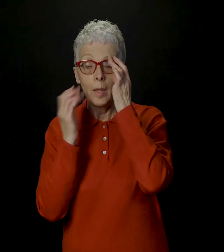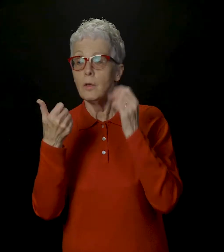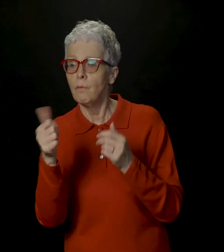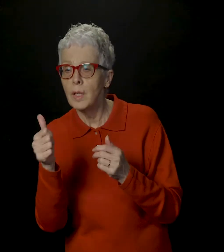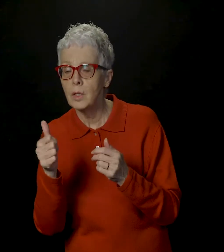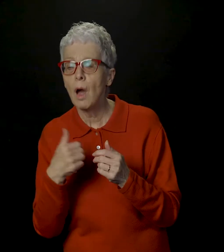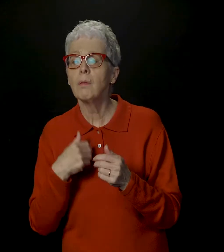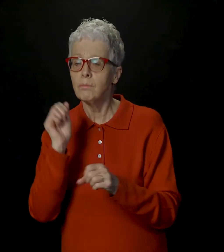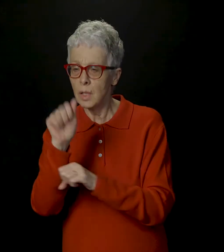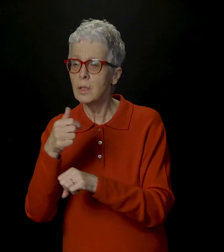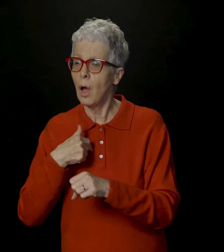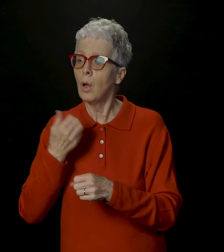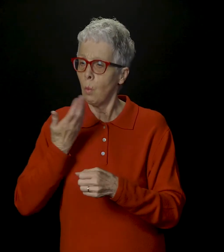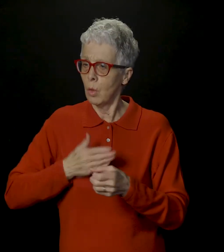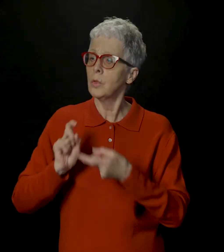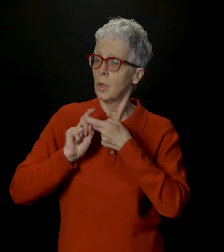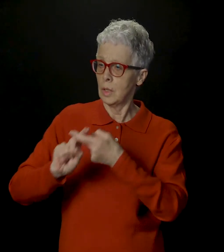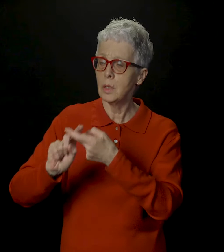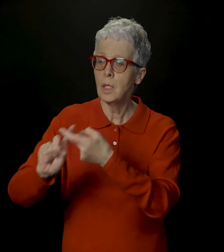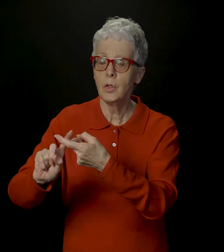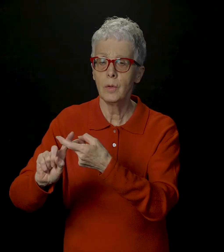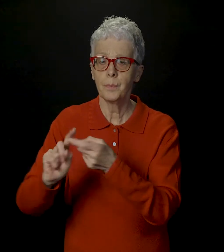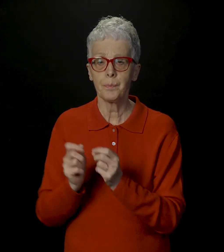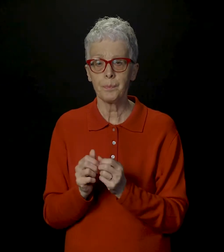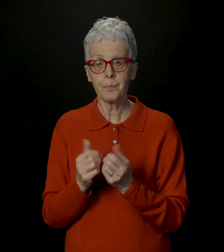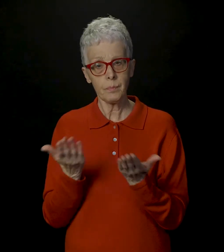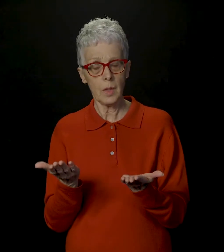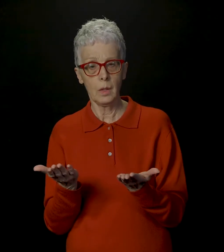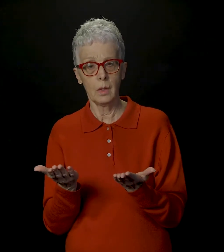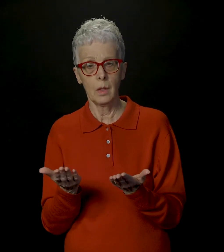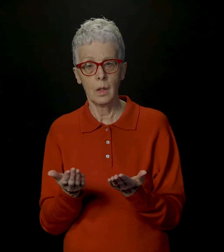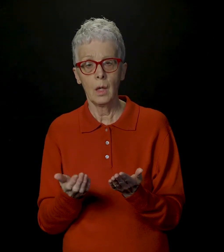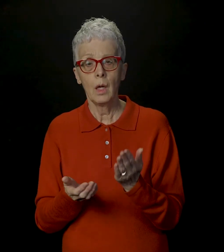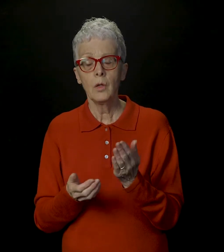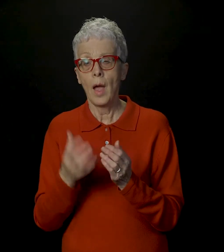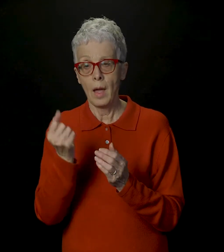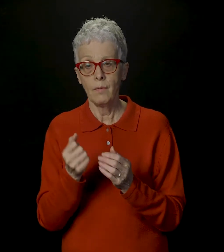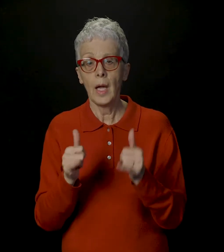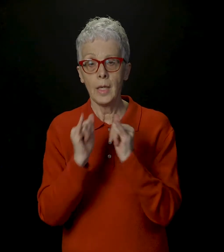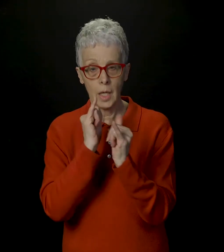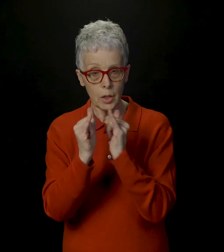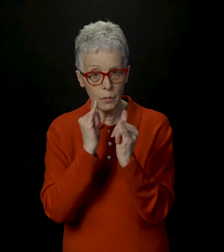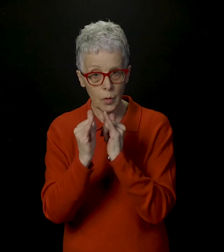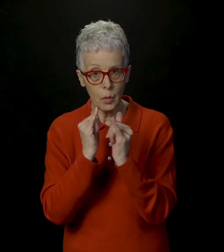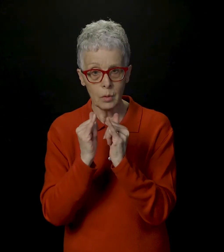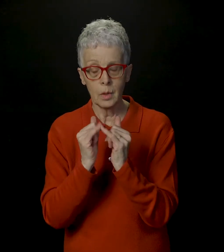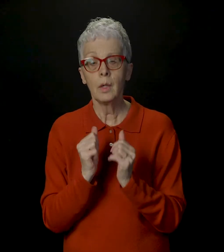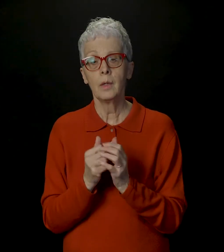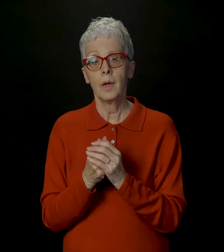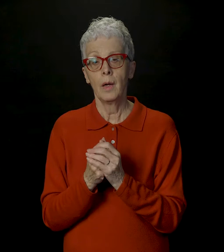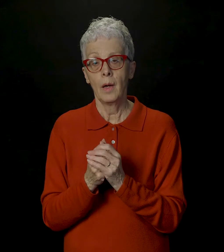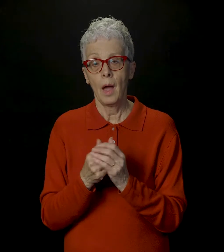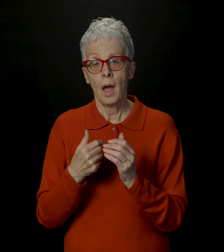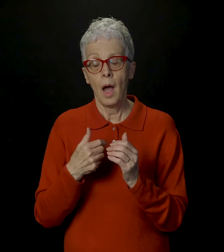You think Yes I think this is Something that I really Want to do Then you go on To have an interview The interview is Pretty thorough